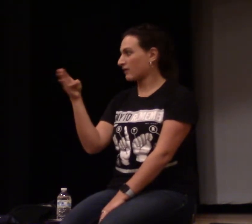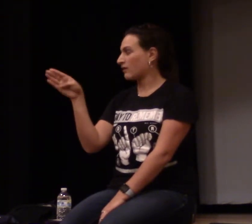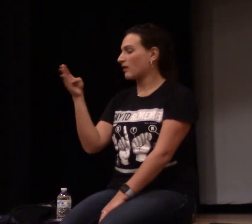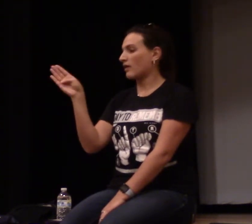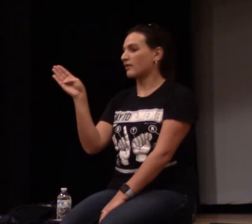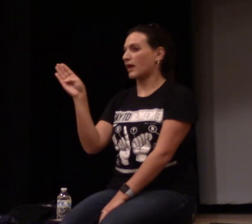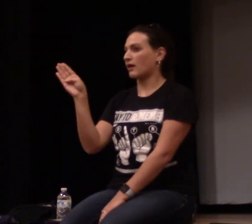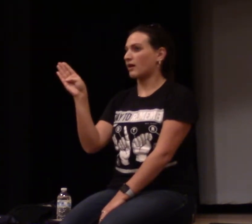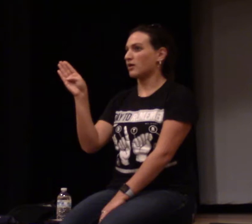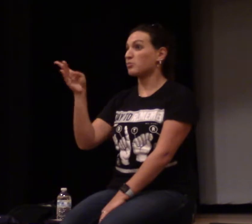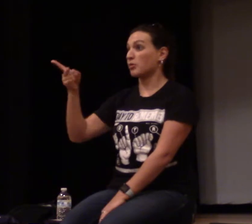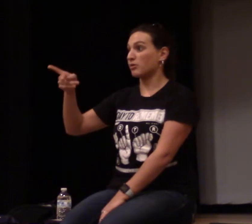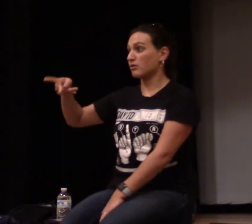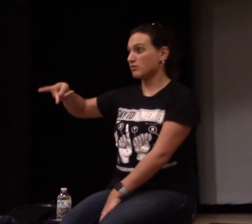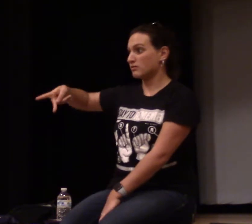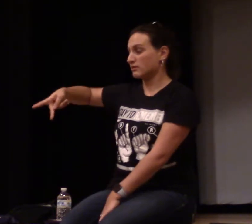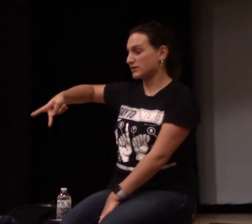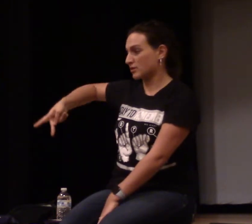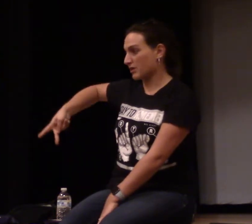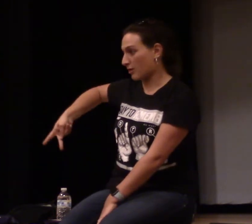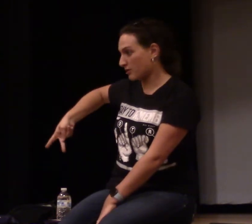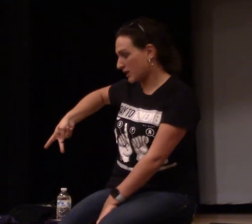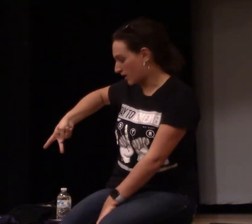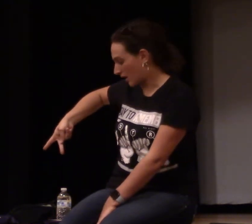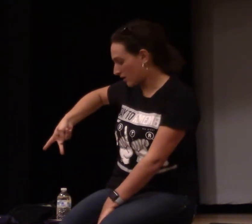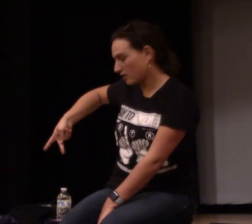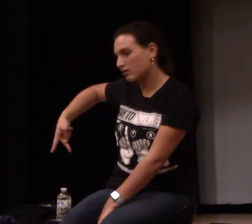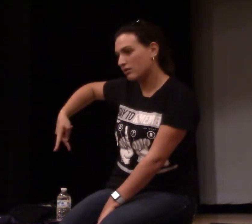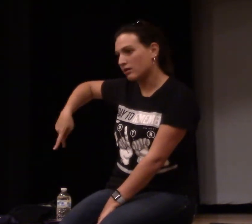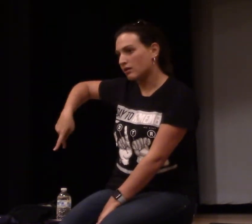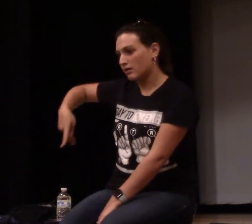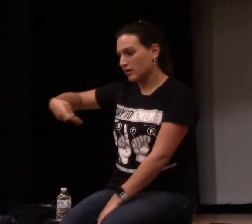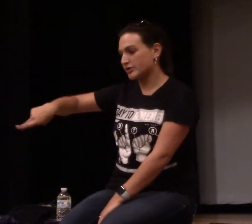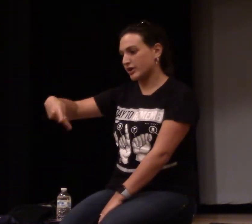And then purple is going to be that P again, you shake it.